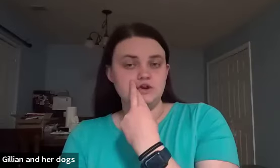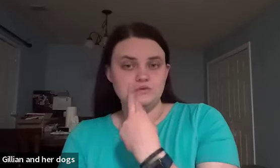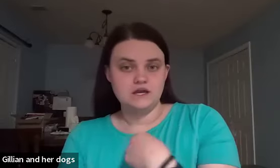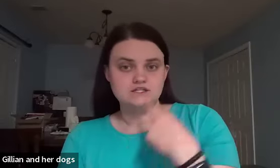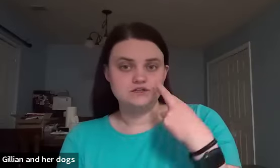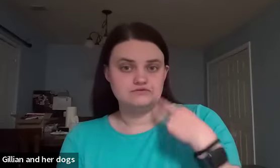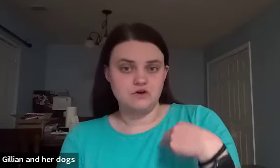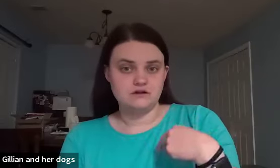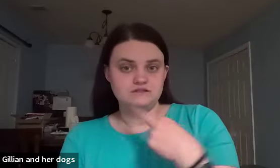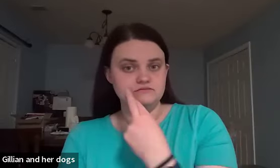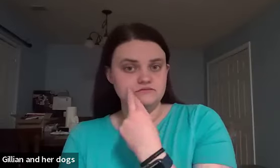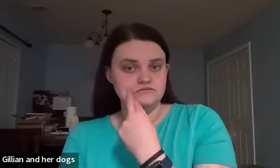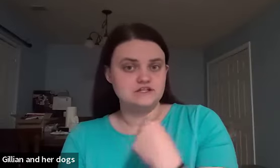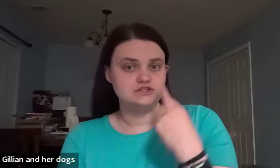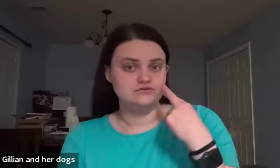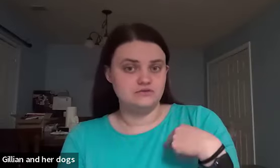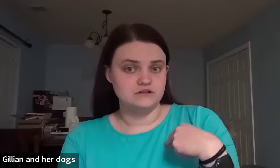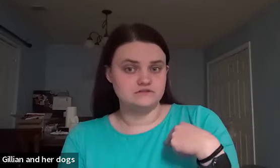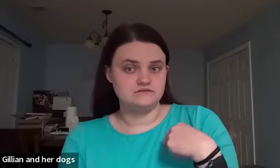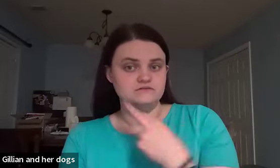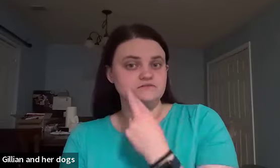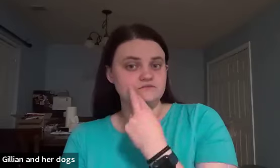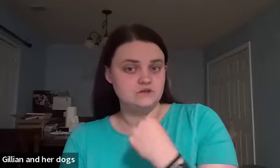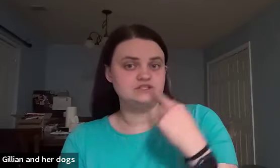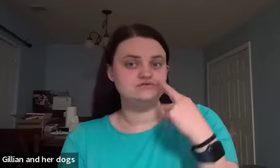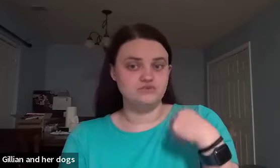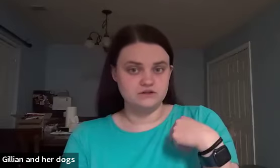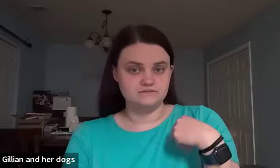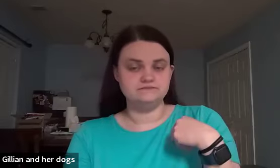going to go restaurant, restaurant, restaurant,